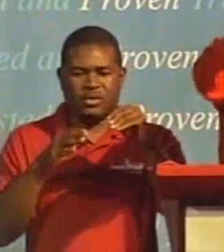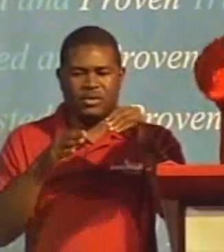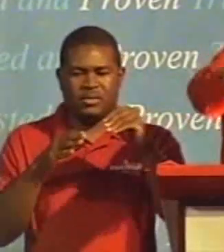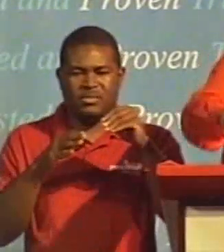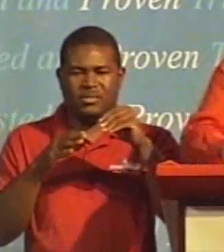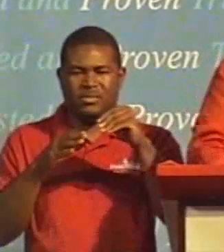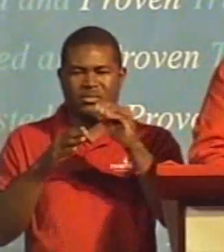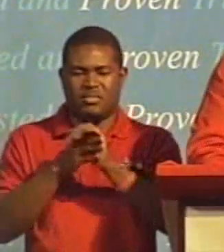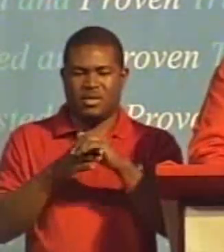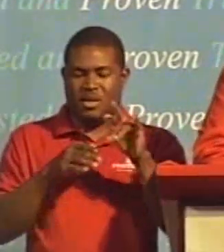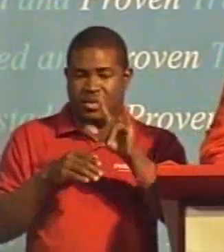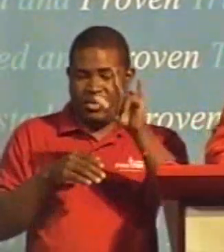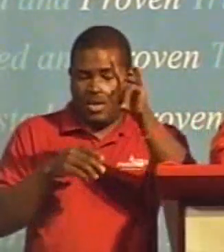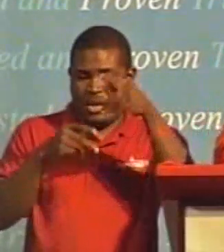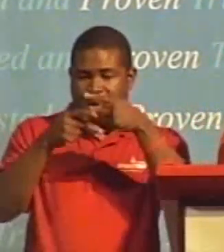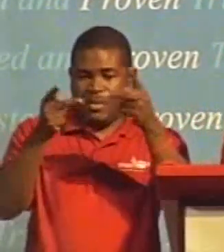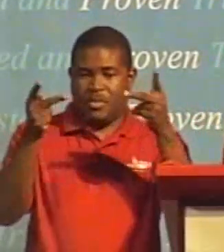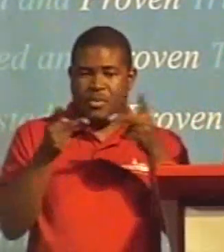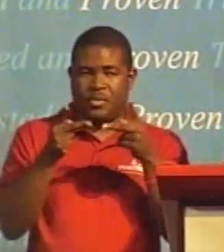Marsh Harbor Airport.